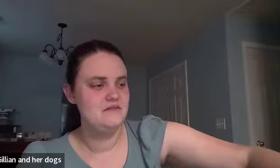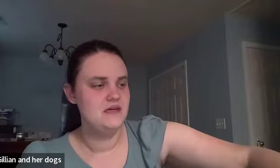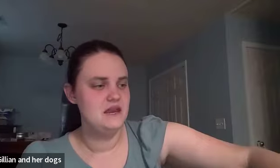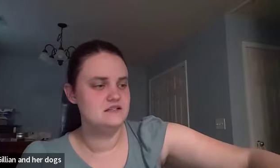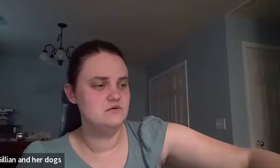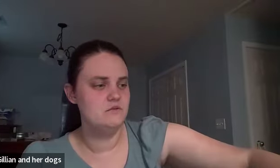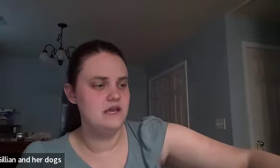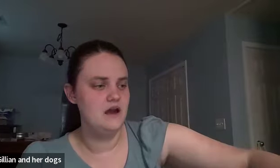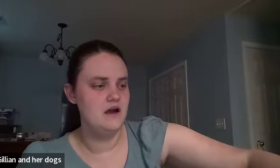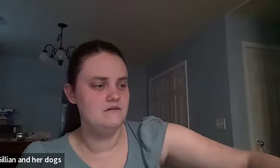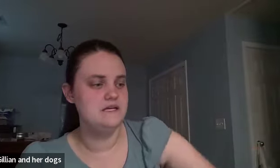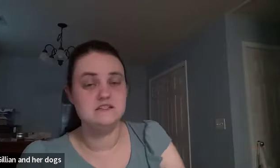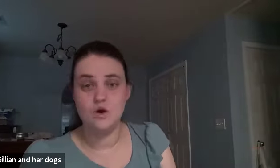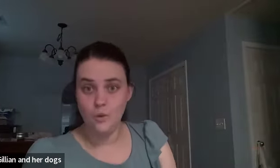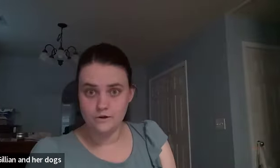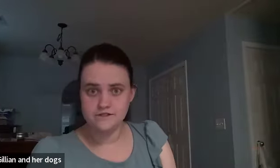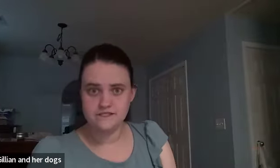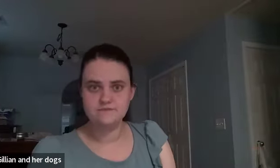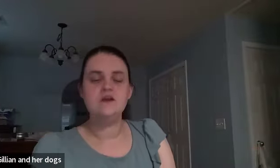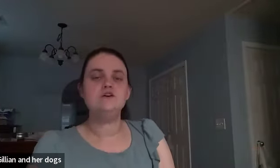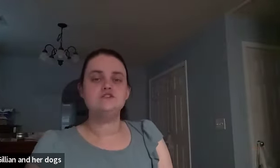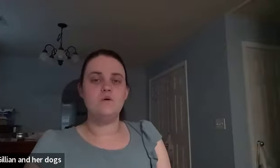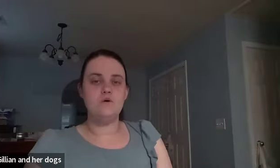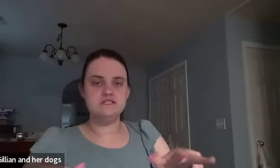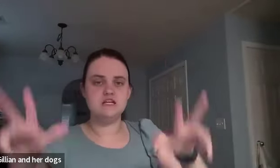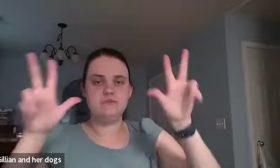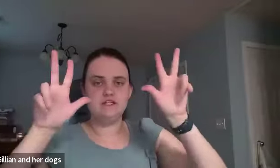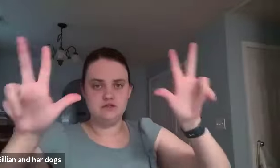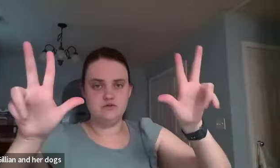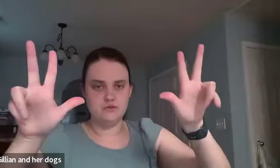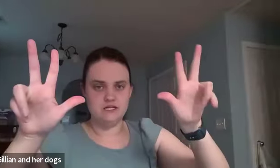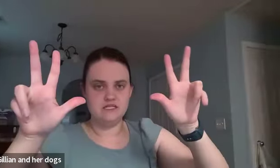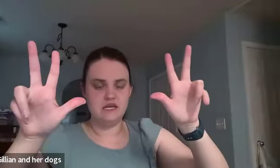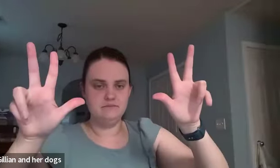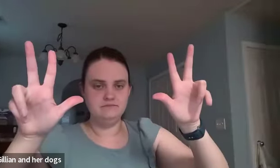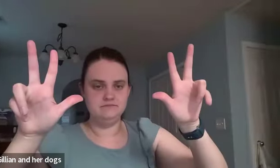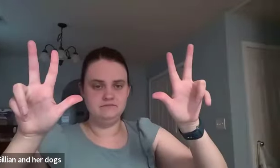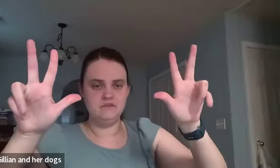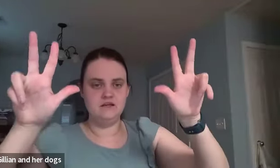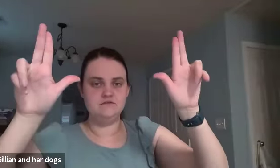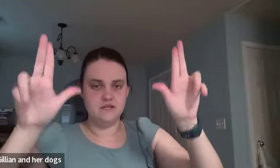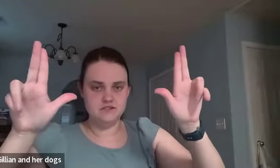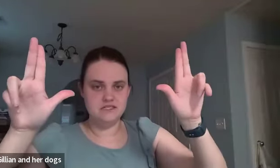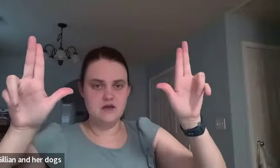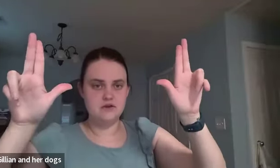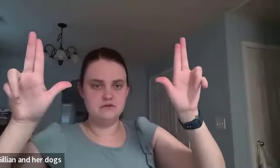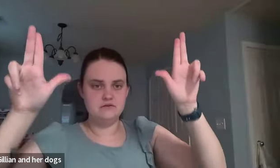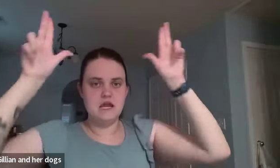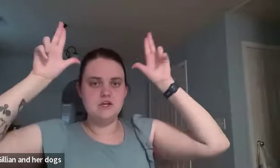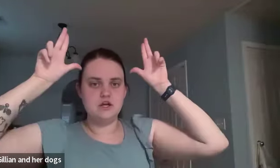the next one we have is a horse. So horse is going to be two threes again, fingers together, and you're